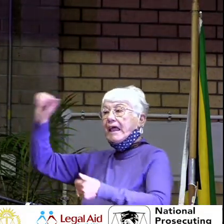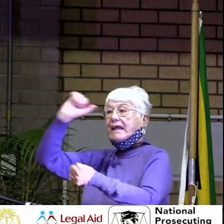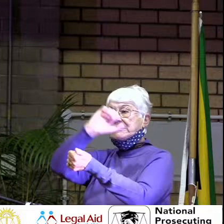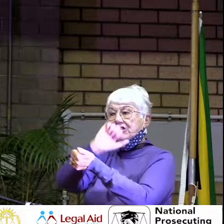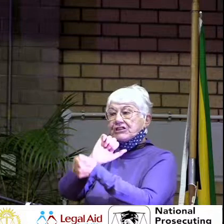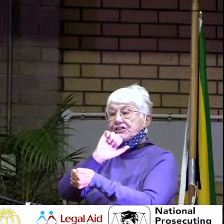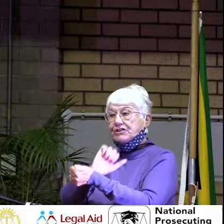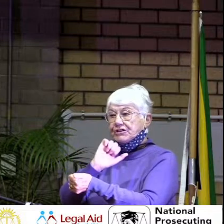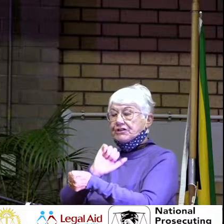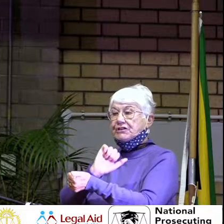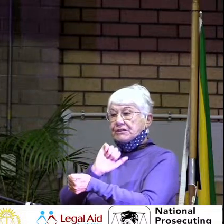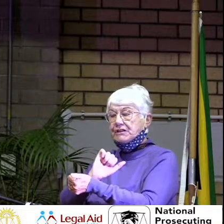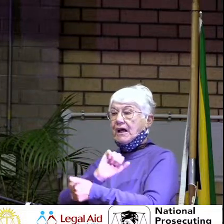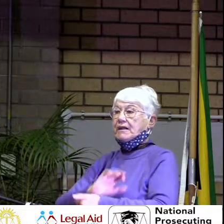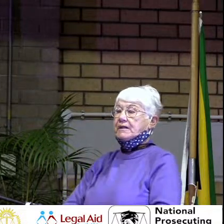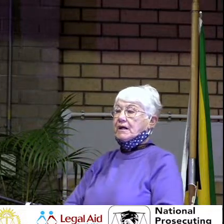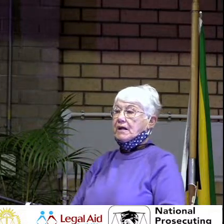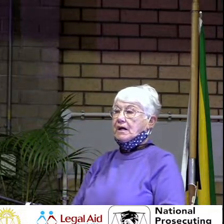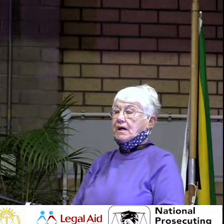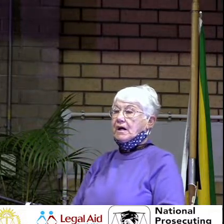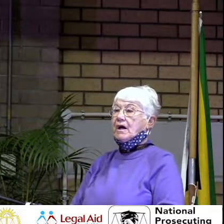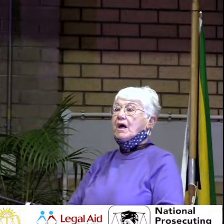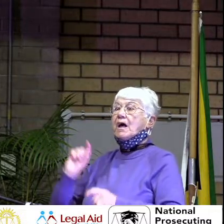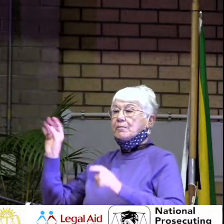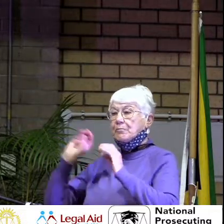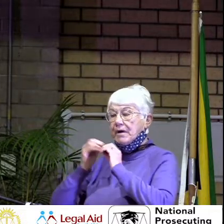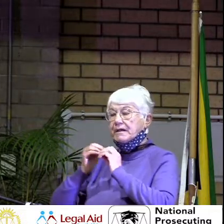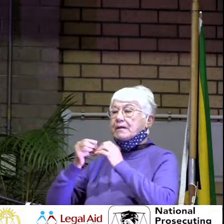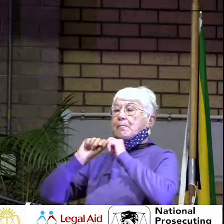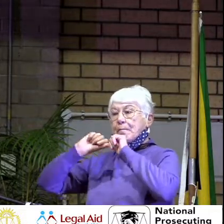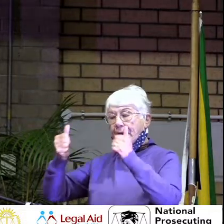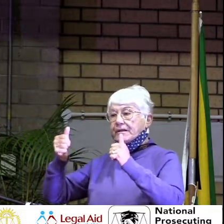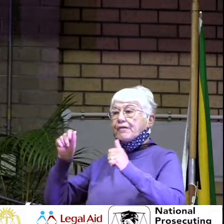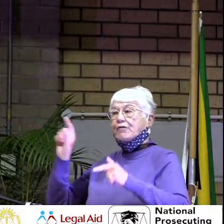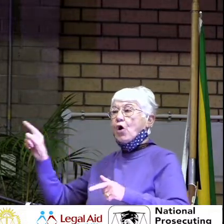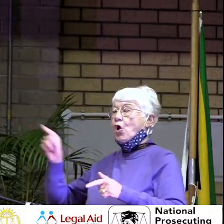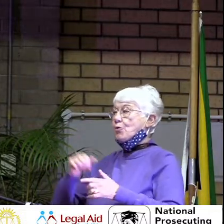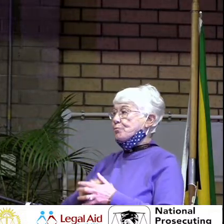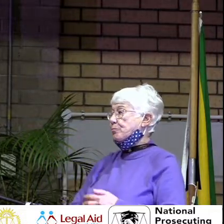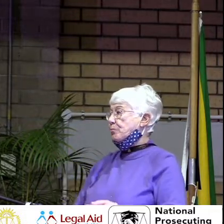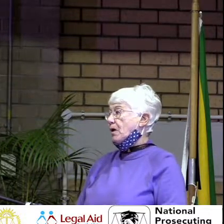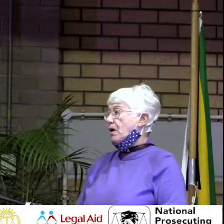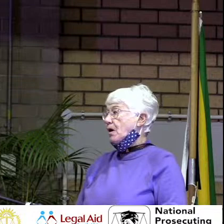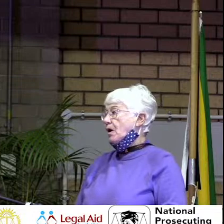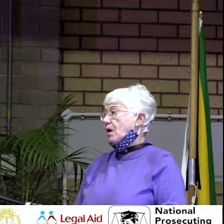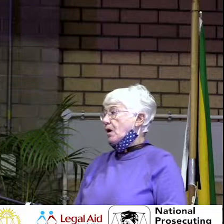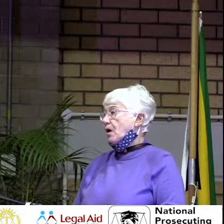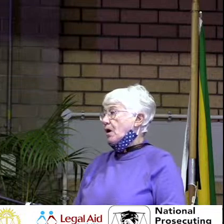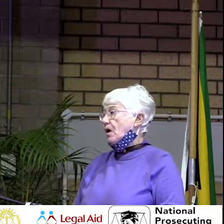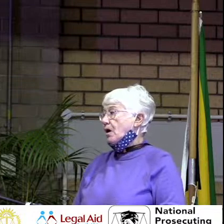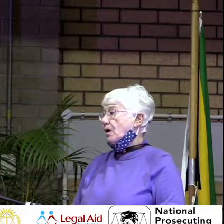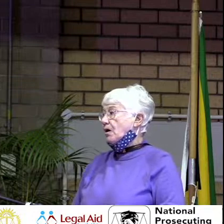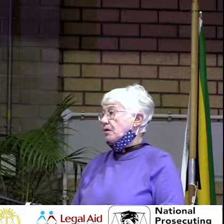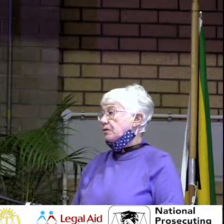bangabuyeli endleleni zabo ezingalunganga. Sithemba futhi ukuthi